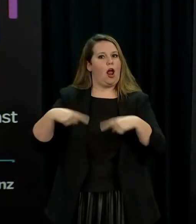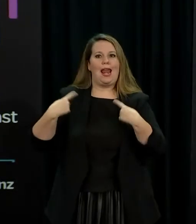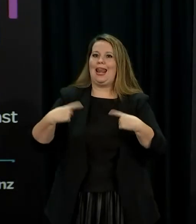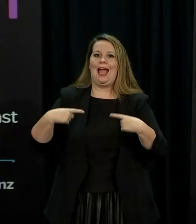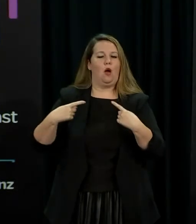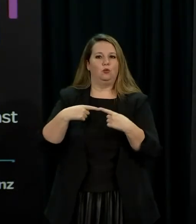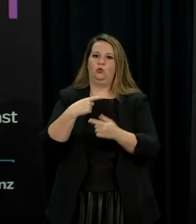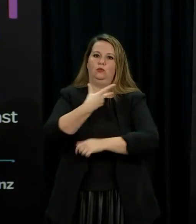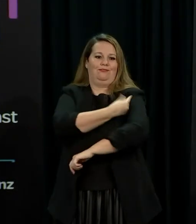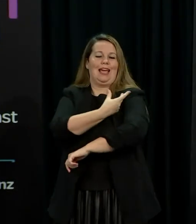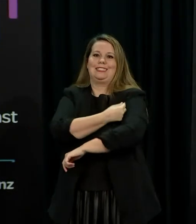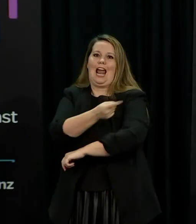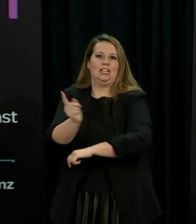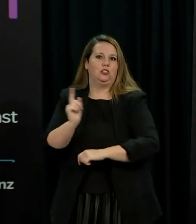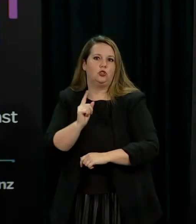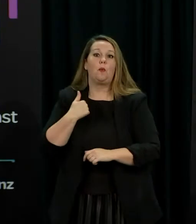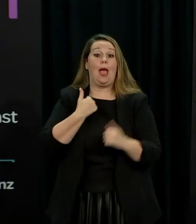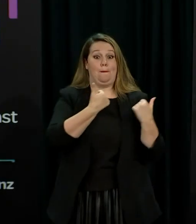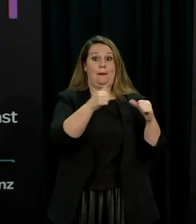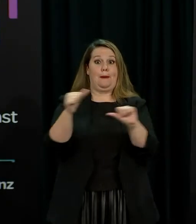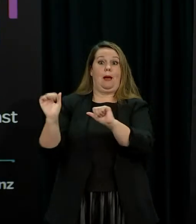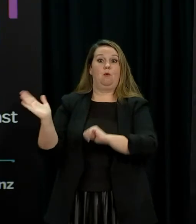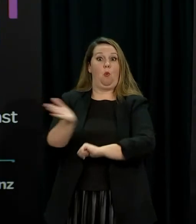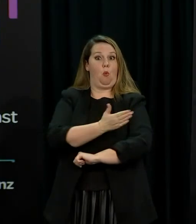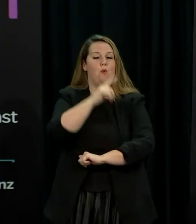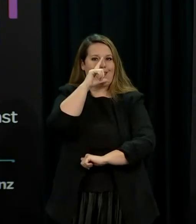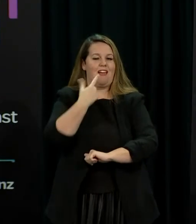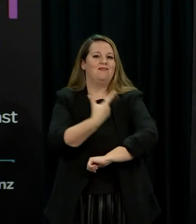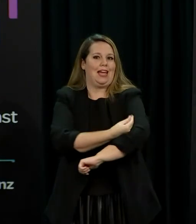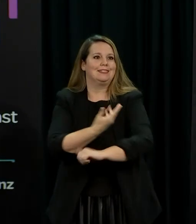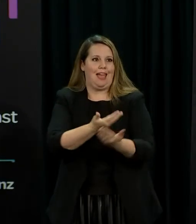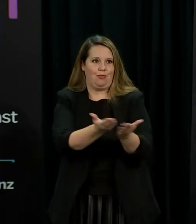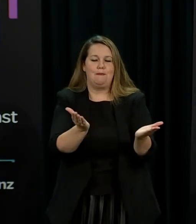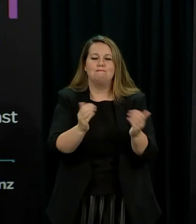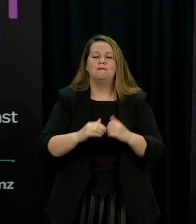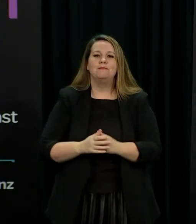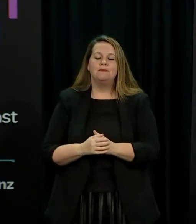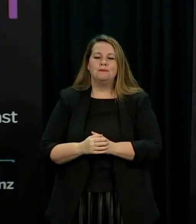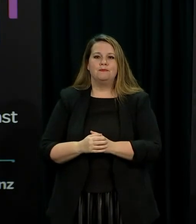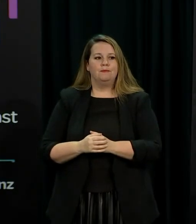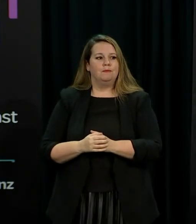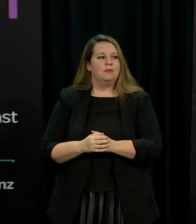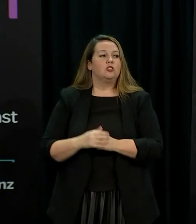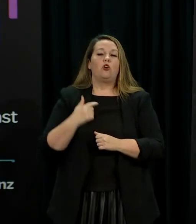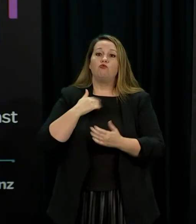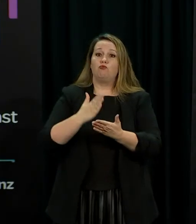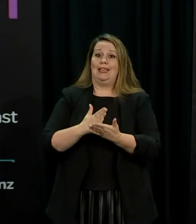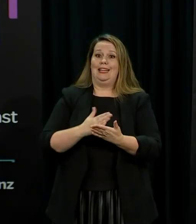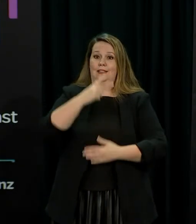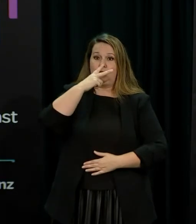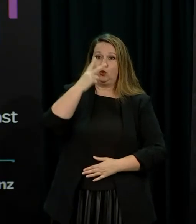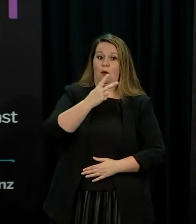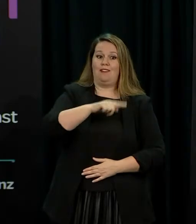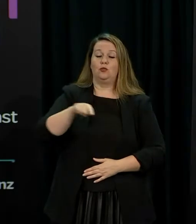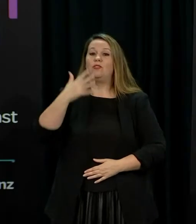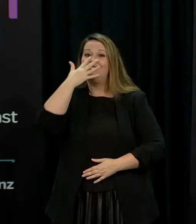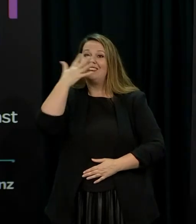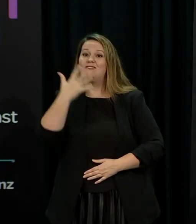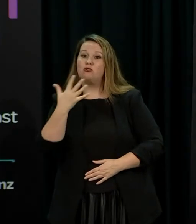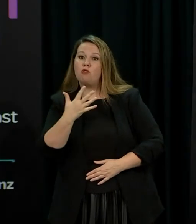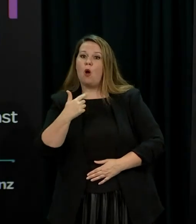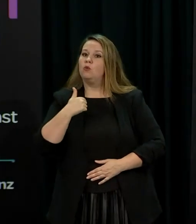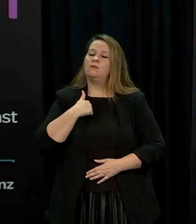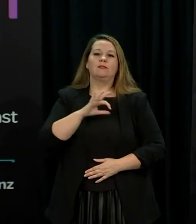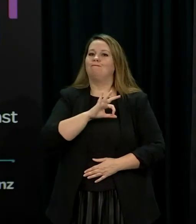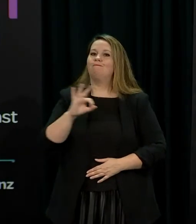clear that they felt 16 and 17-year-olds, the evidence supported, but not routinely offering it to 12 to 15-year-olds.